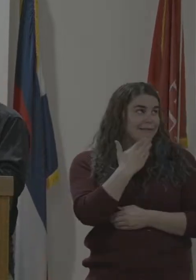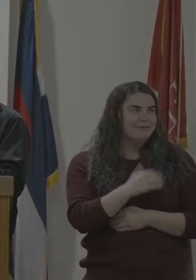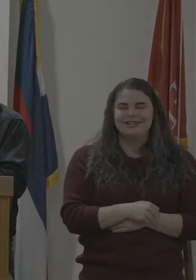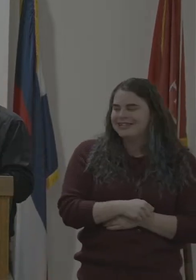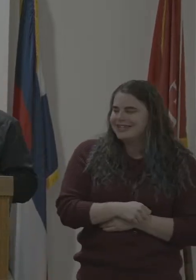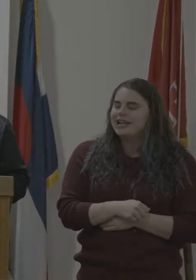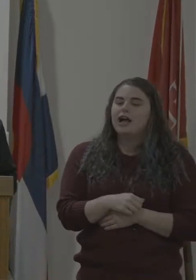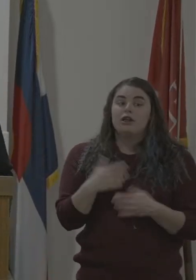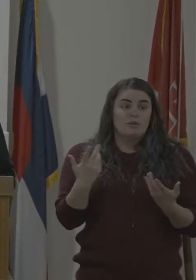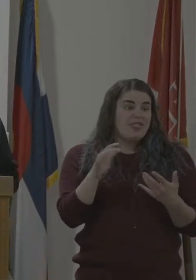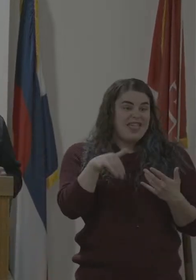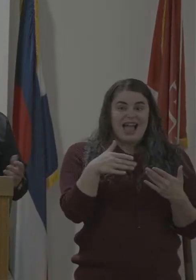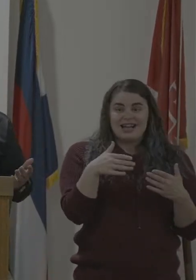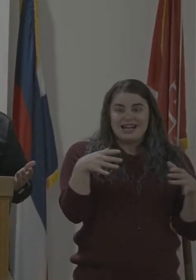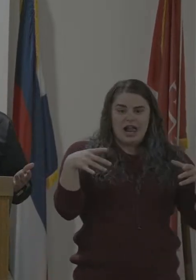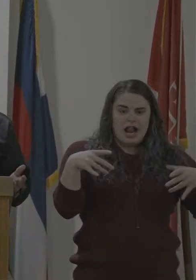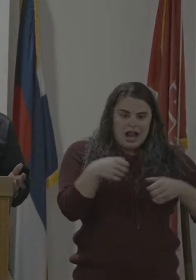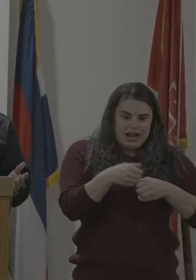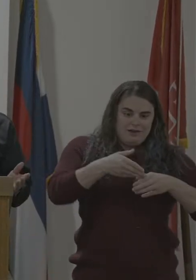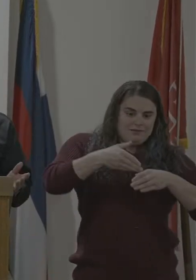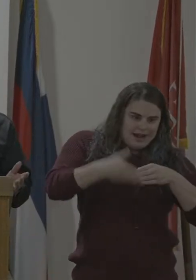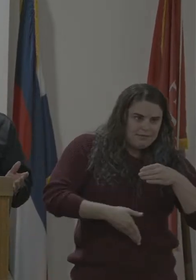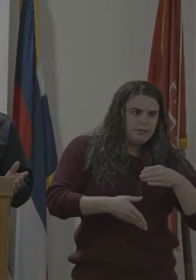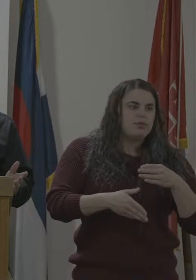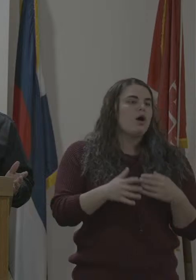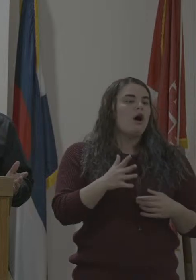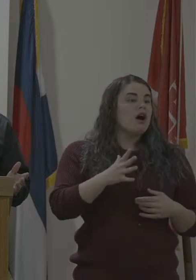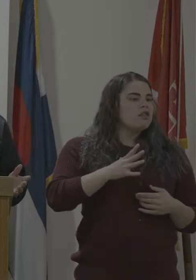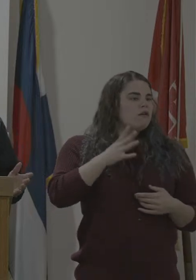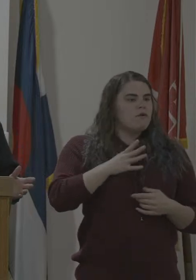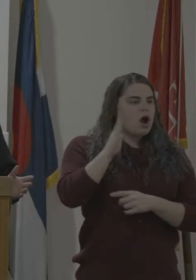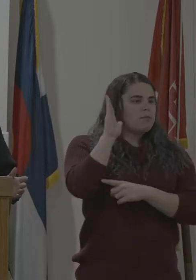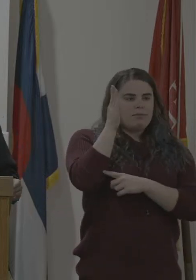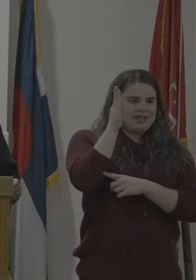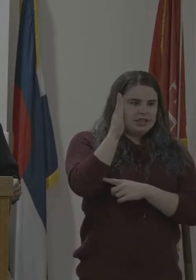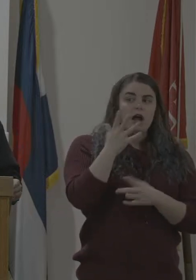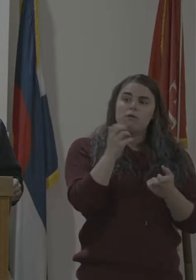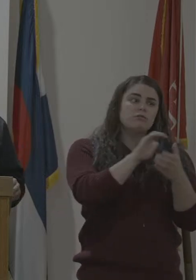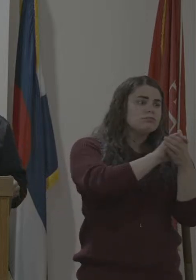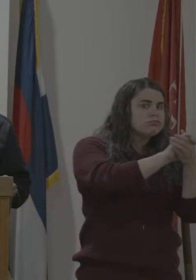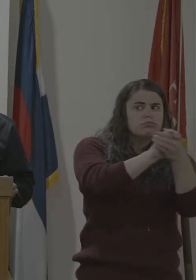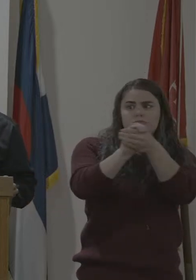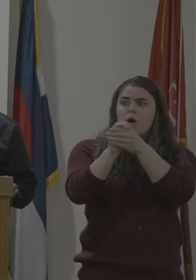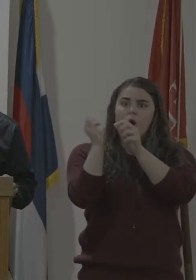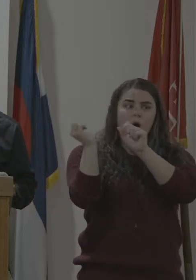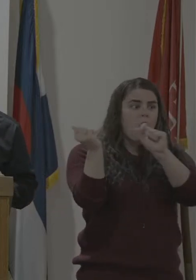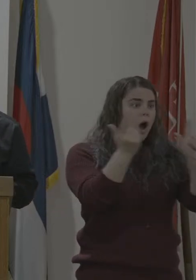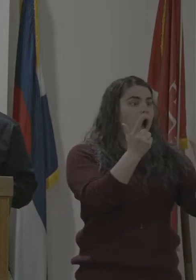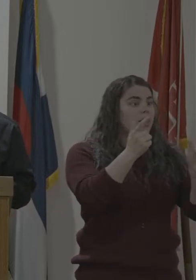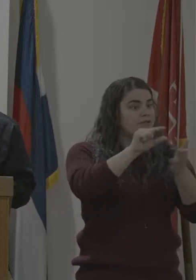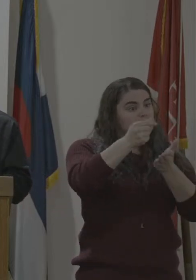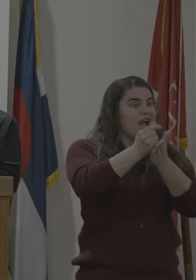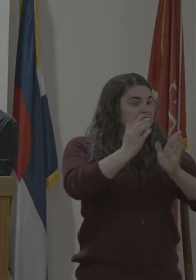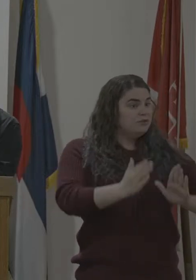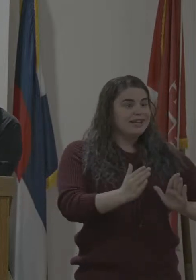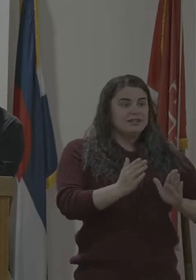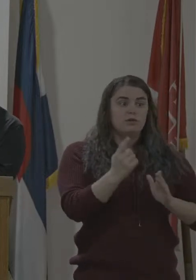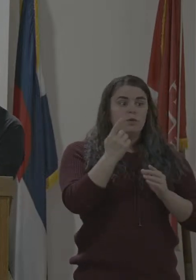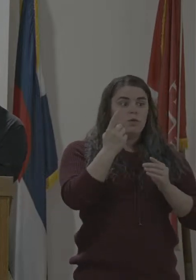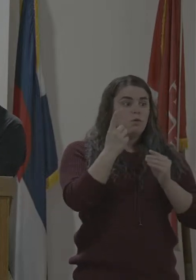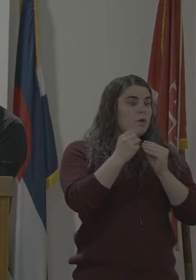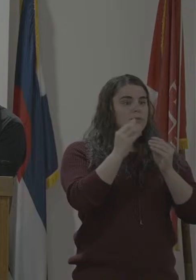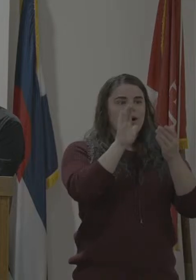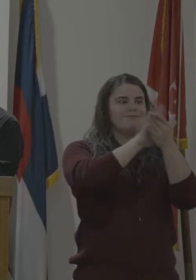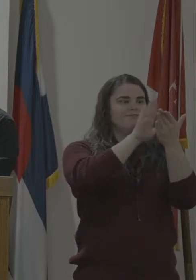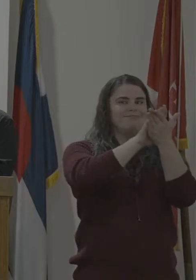So that kind of wraps up our evening, formal portion of the evening. I want to congratulate all of the graduates here, so one last applause here.